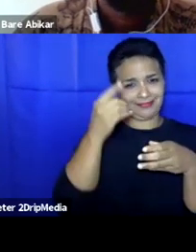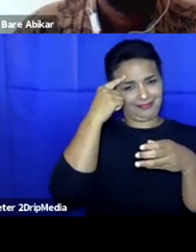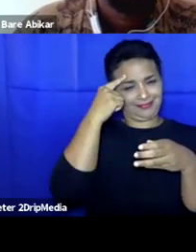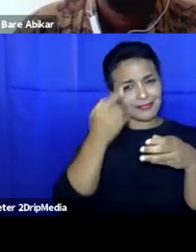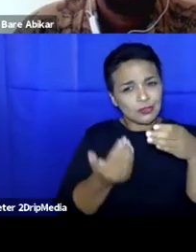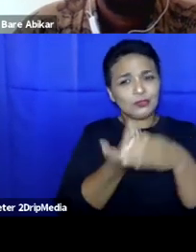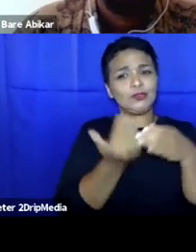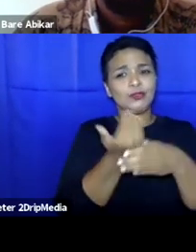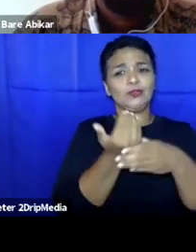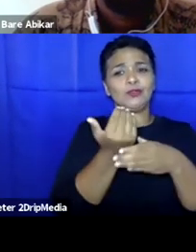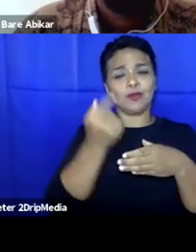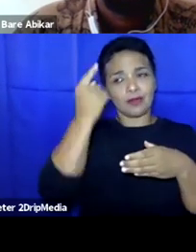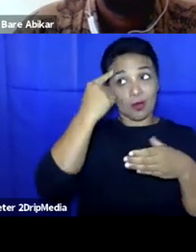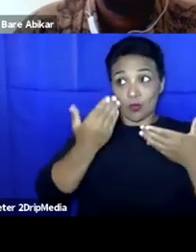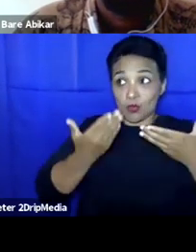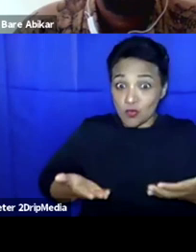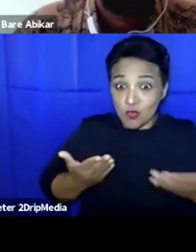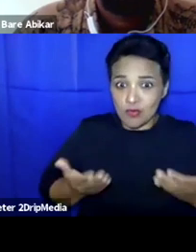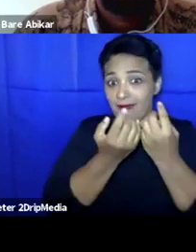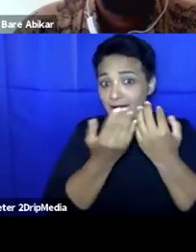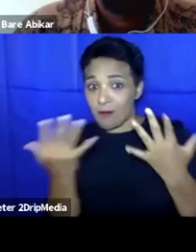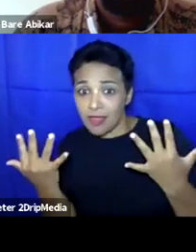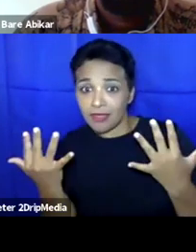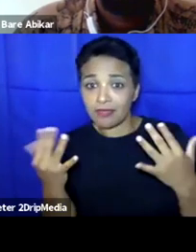numbers we are dealing with today. I think